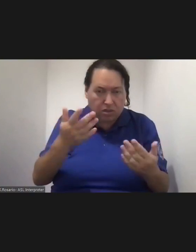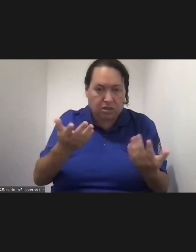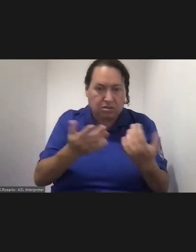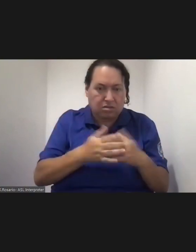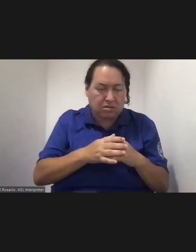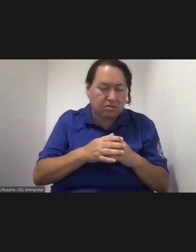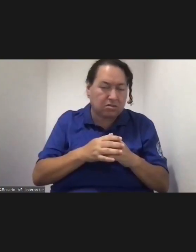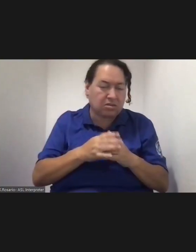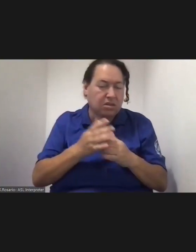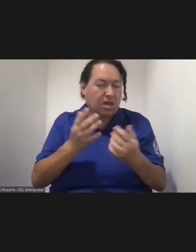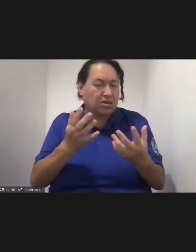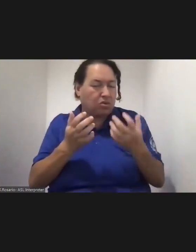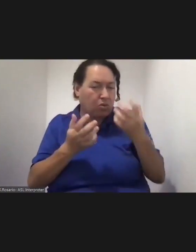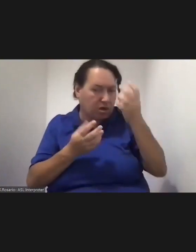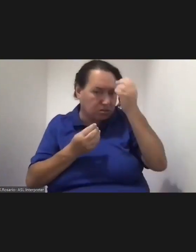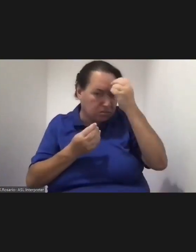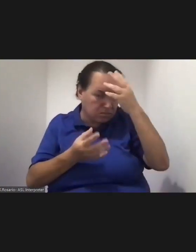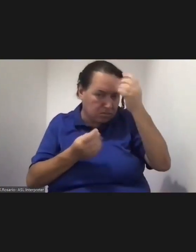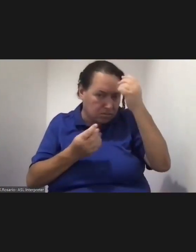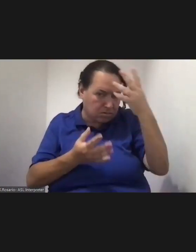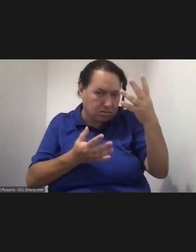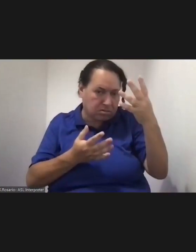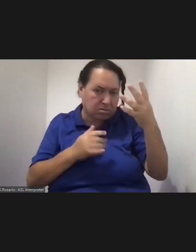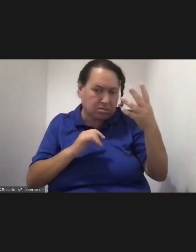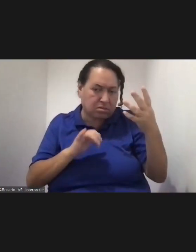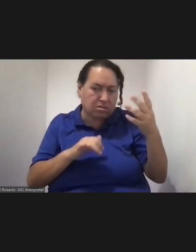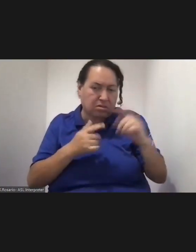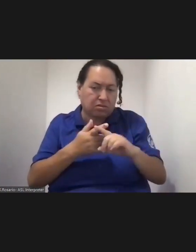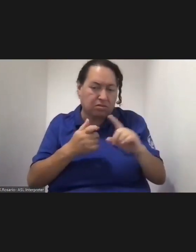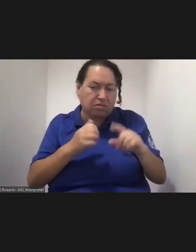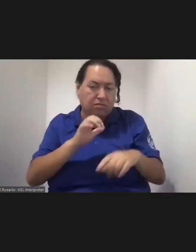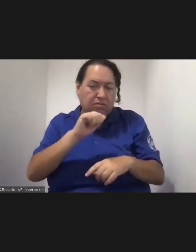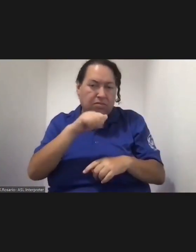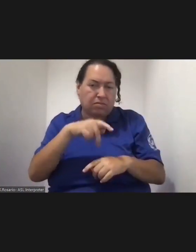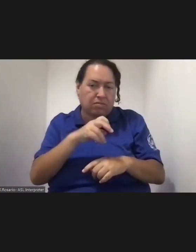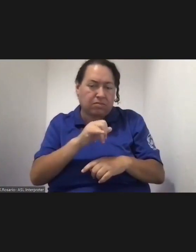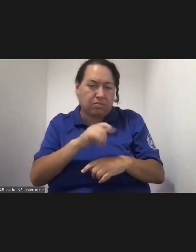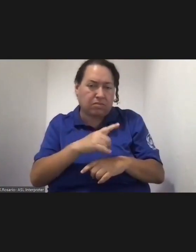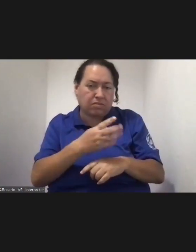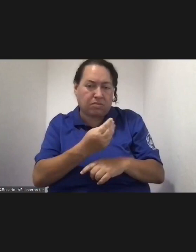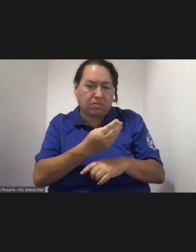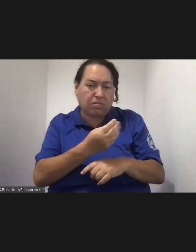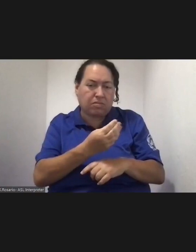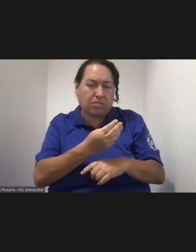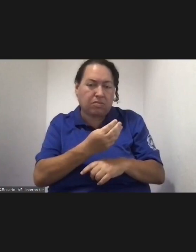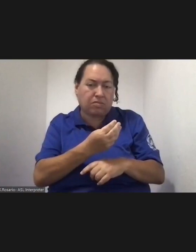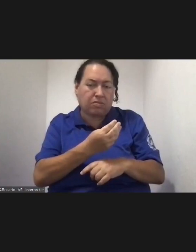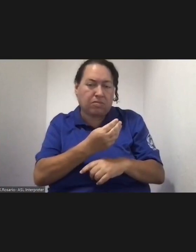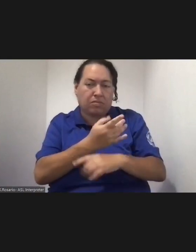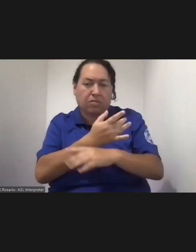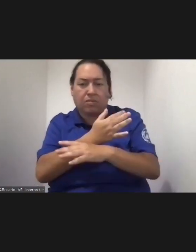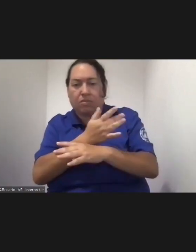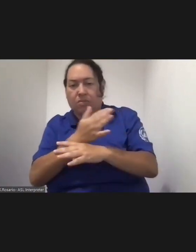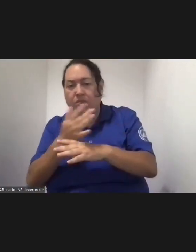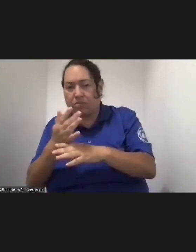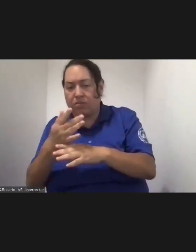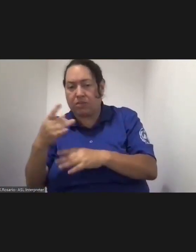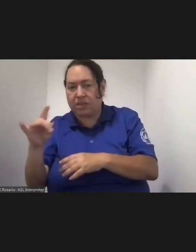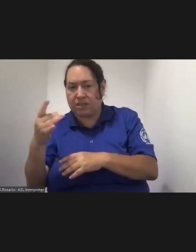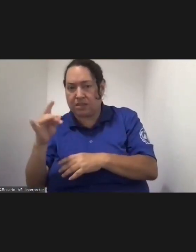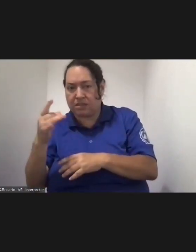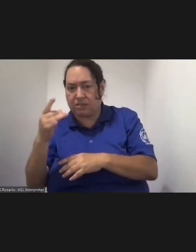want to interject that from April 14th through April 18th, these